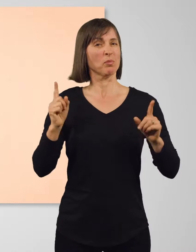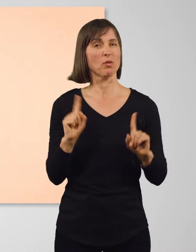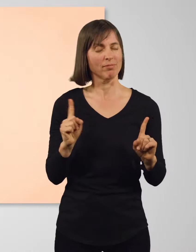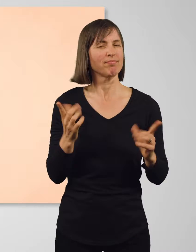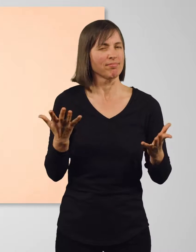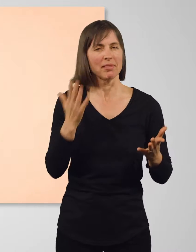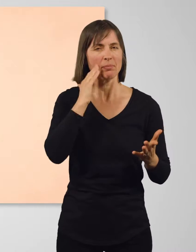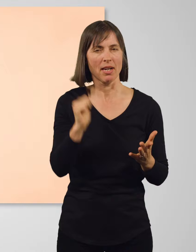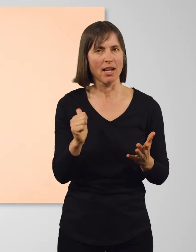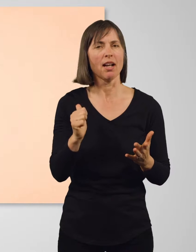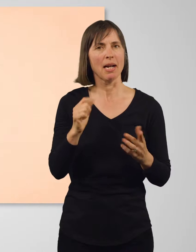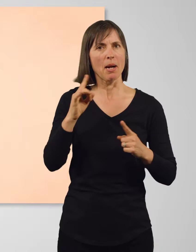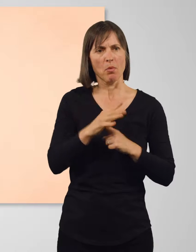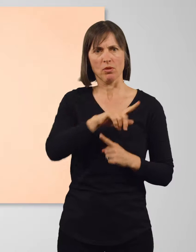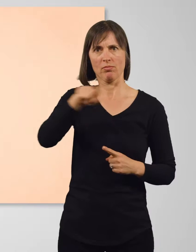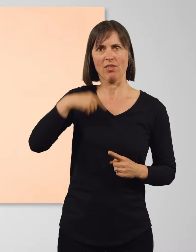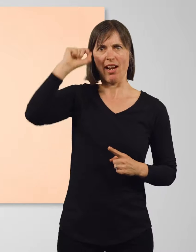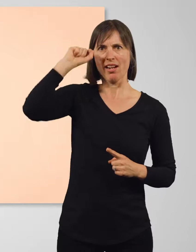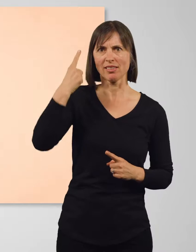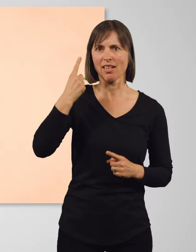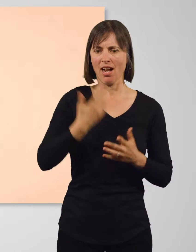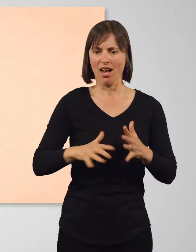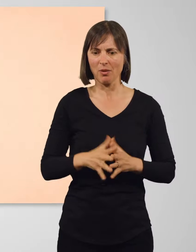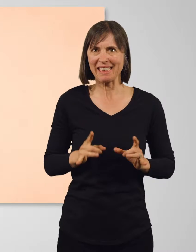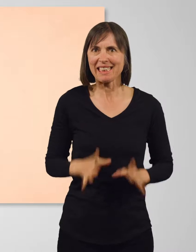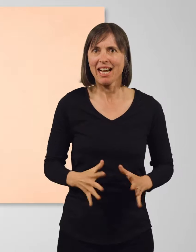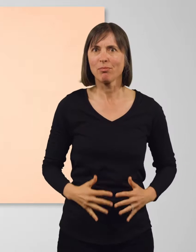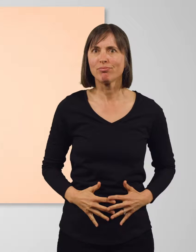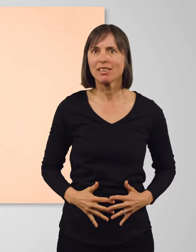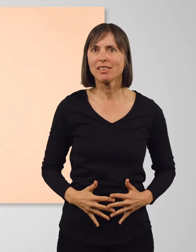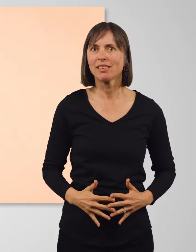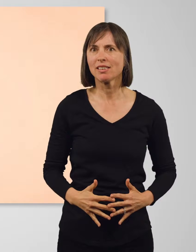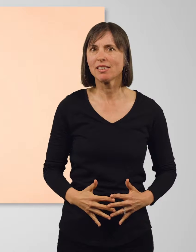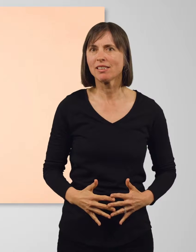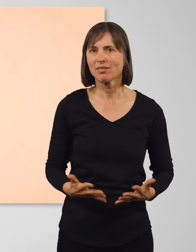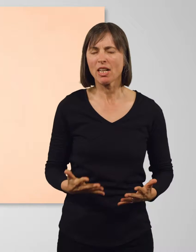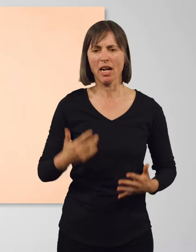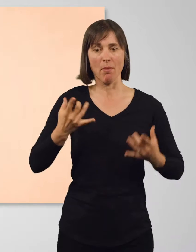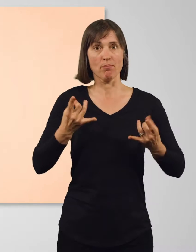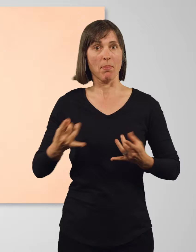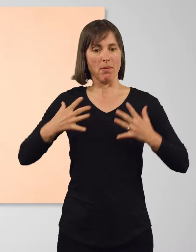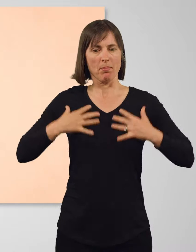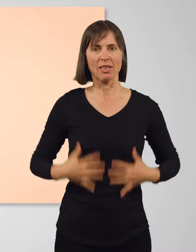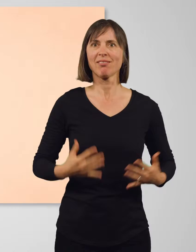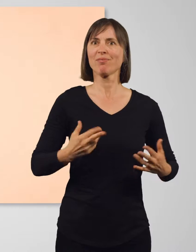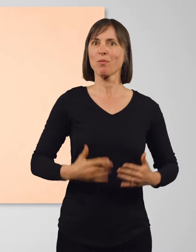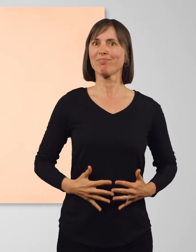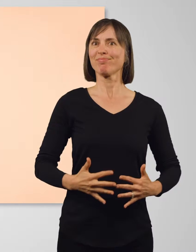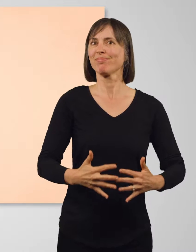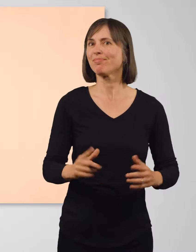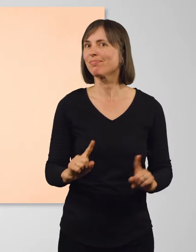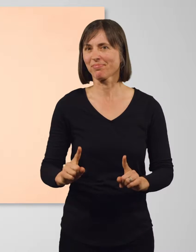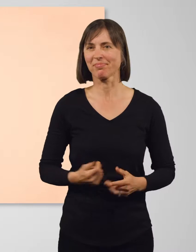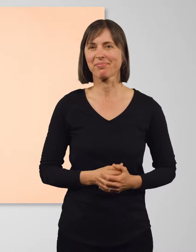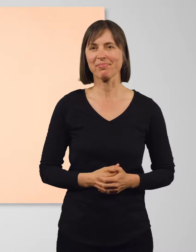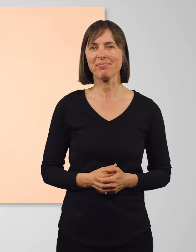Whatever you decide, it's important to understand how pregnancy begins, as well as what affects your chances of getting pregnant, so you can plan accordingly.